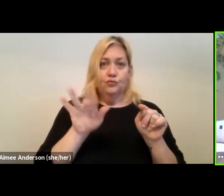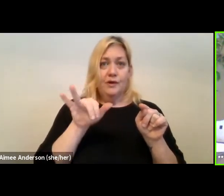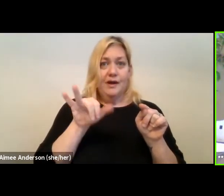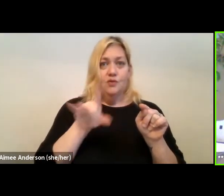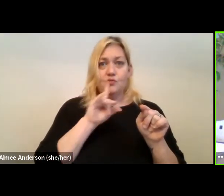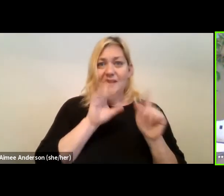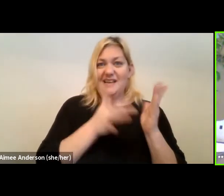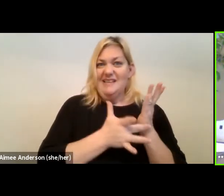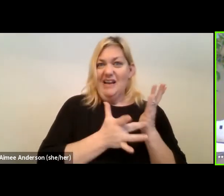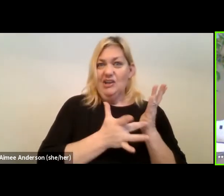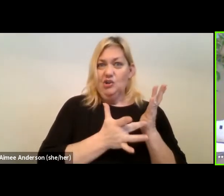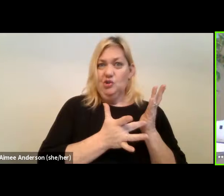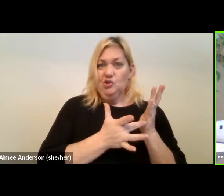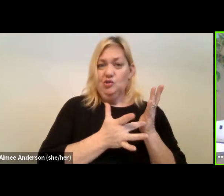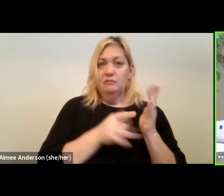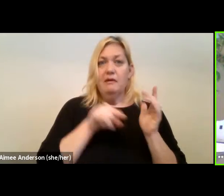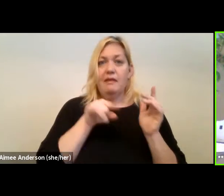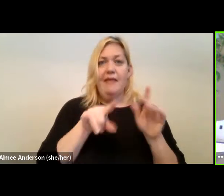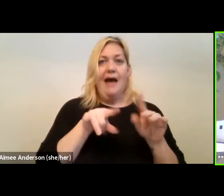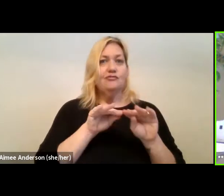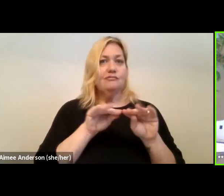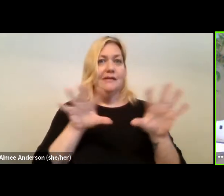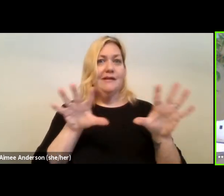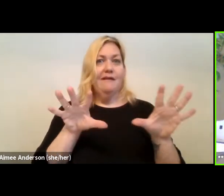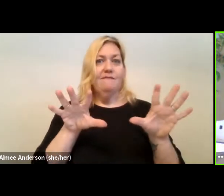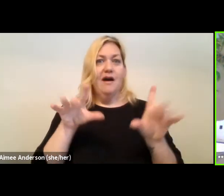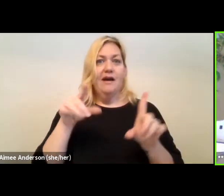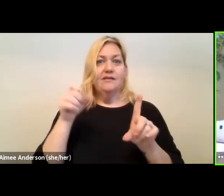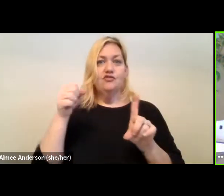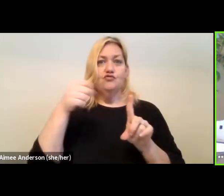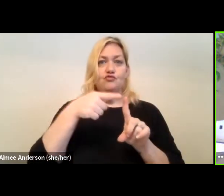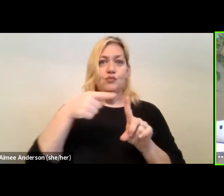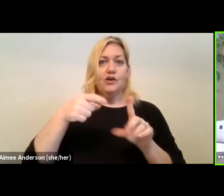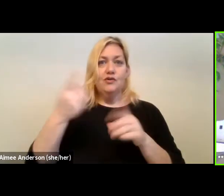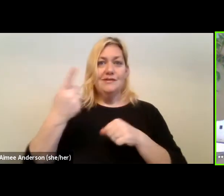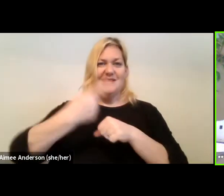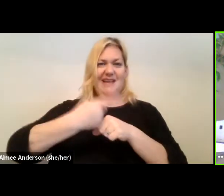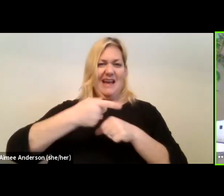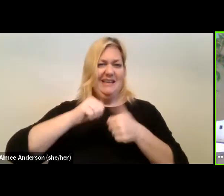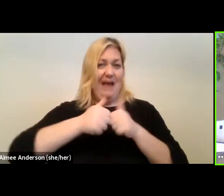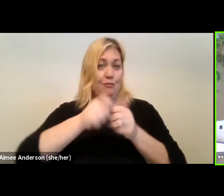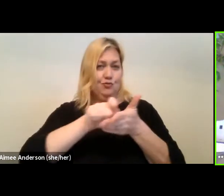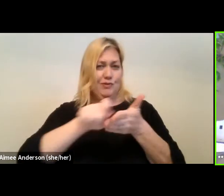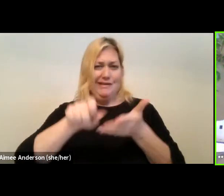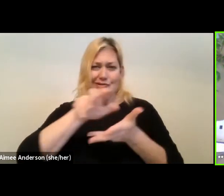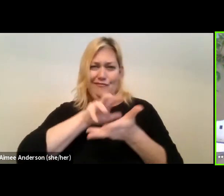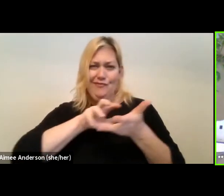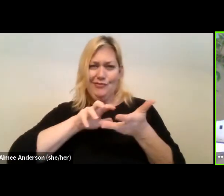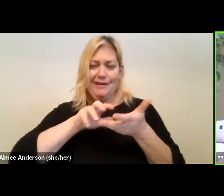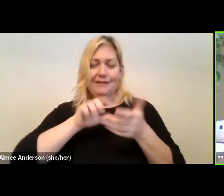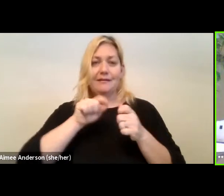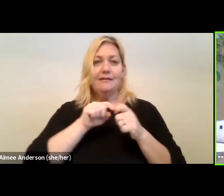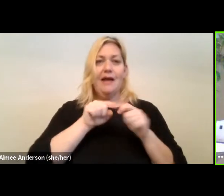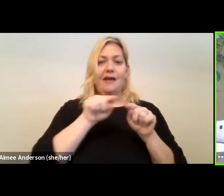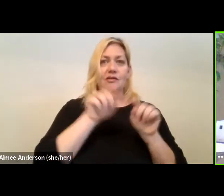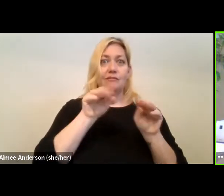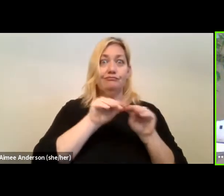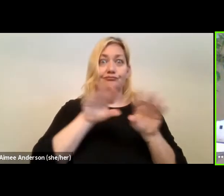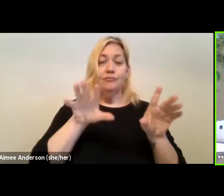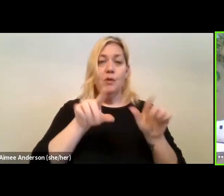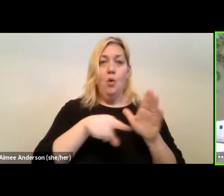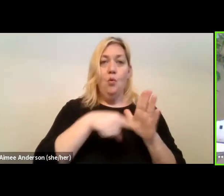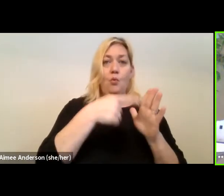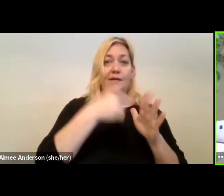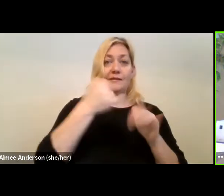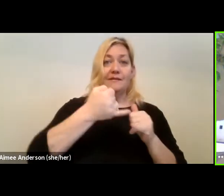technical in nature. That one just clarifies the triggering date because the way it's written, it's a little bit confusing. So this just spells out that once the final